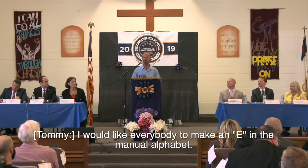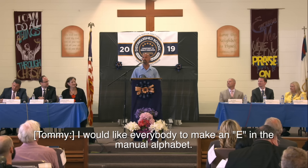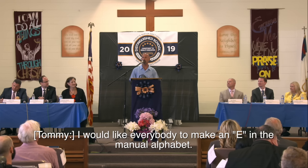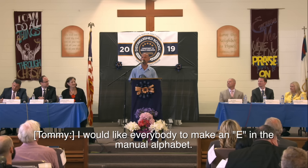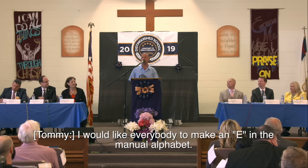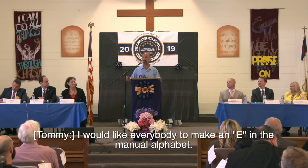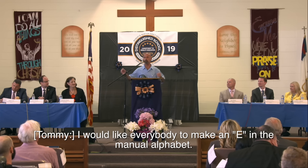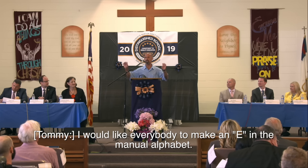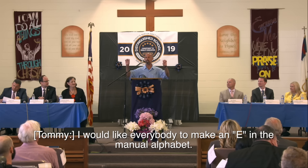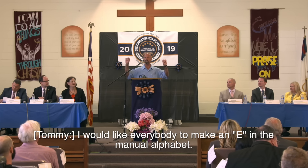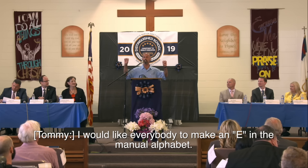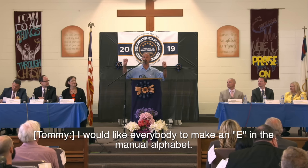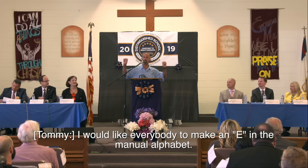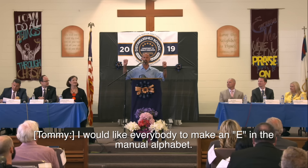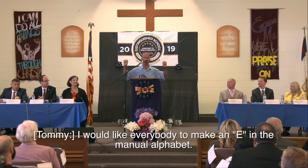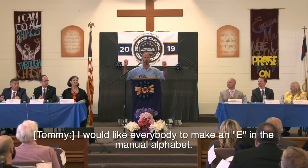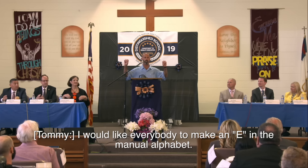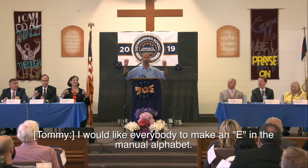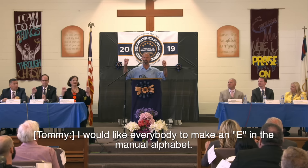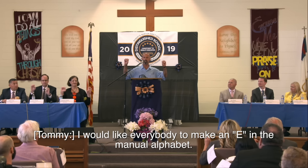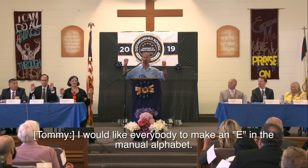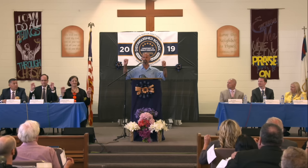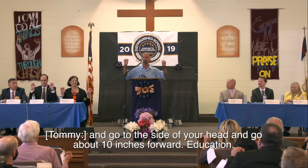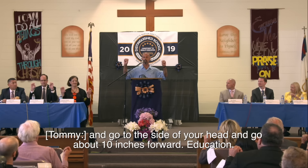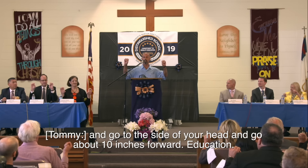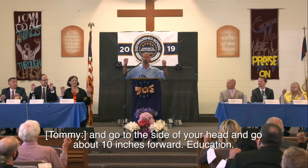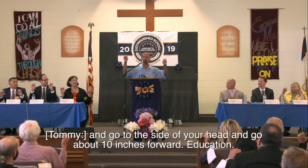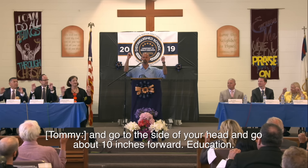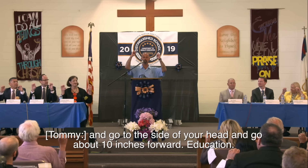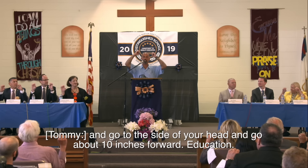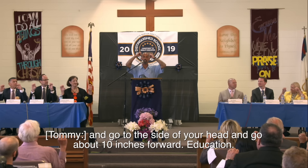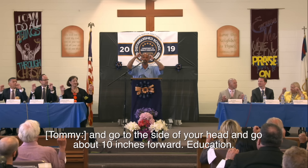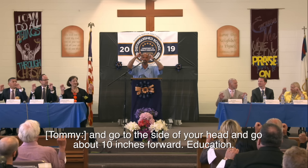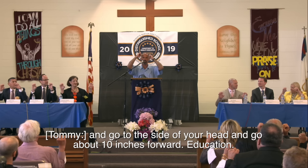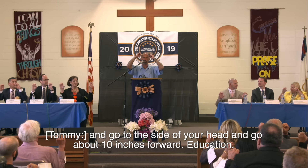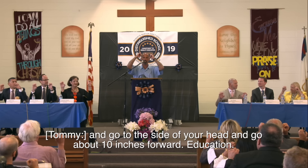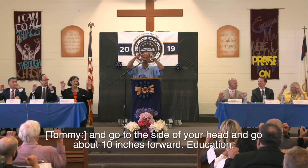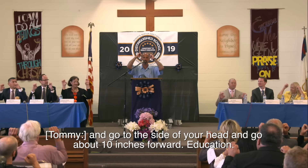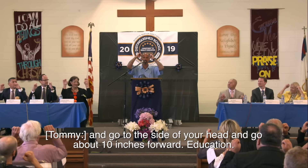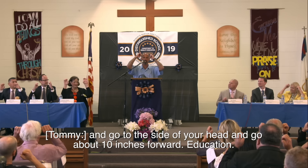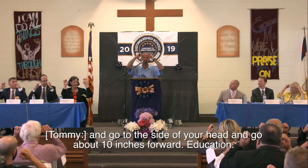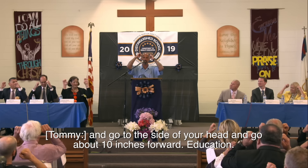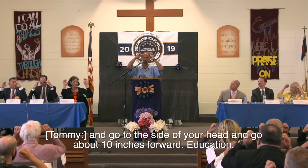I would like everybody to make an E in the manual alphabet. And go to the side of your head and go about 10 inches